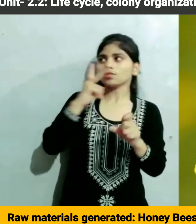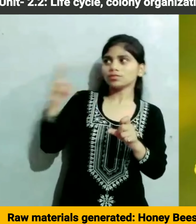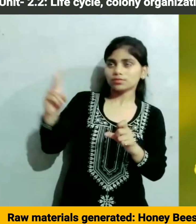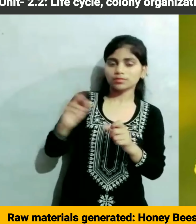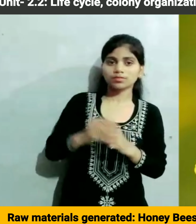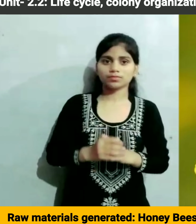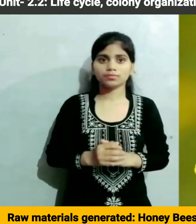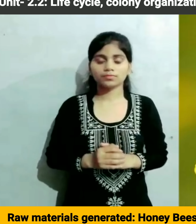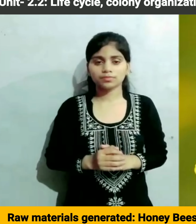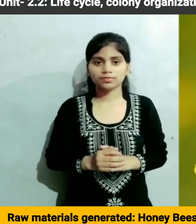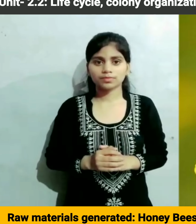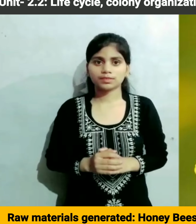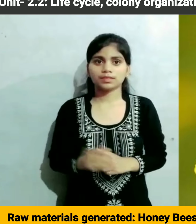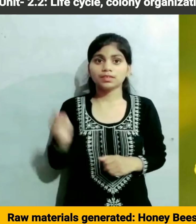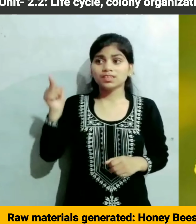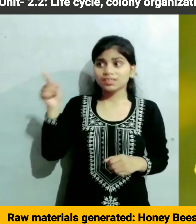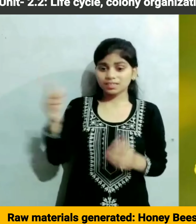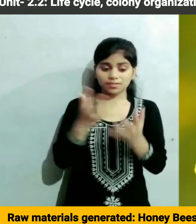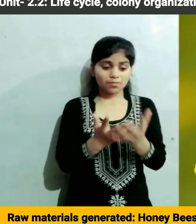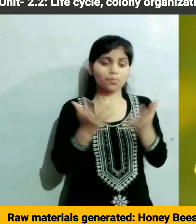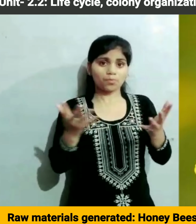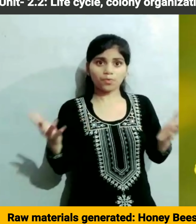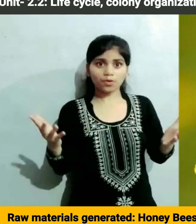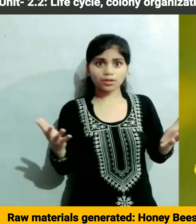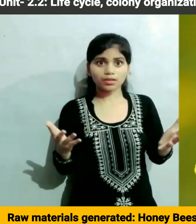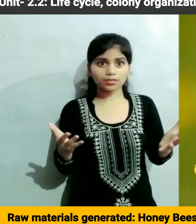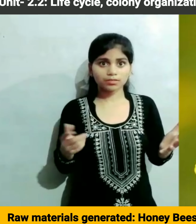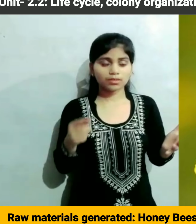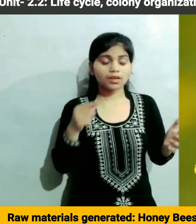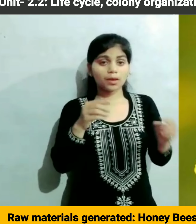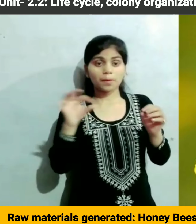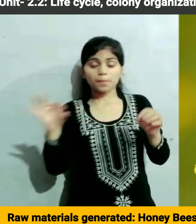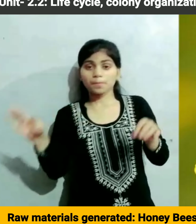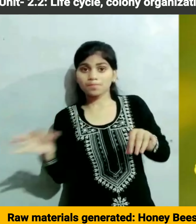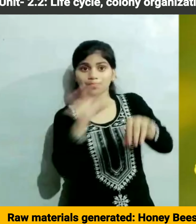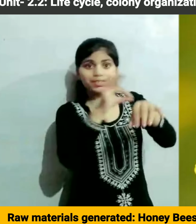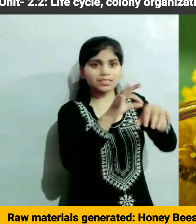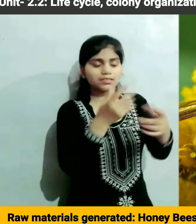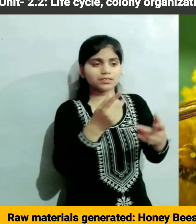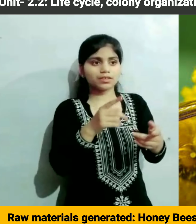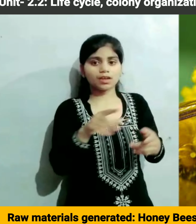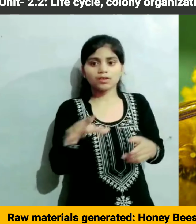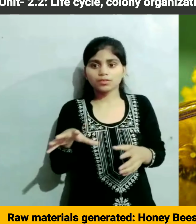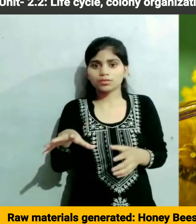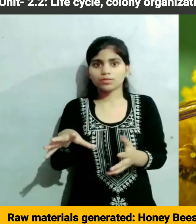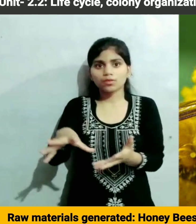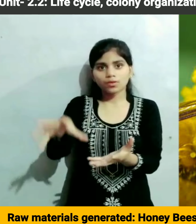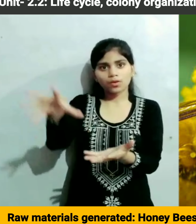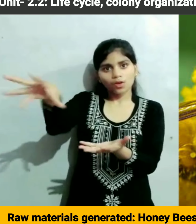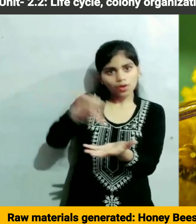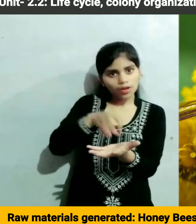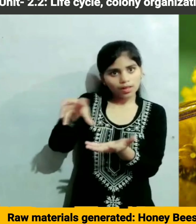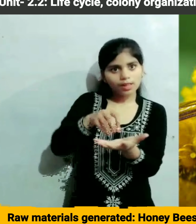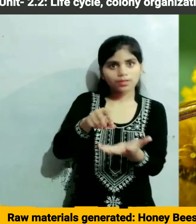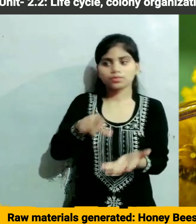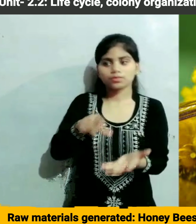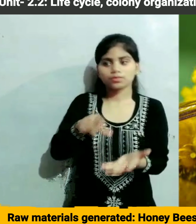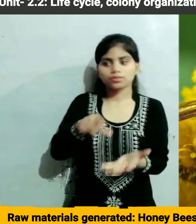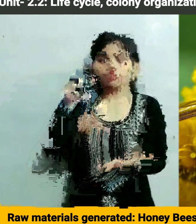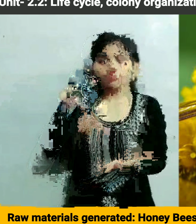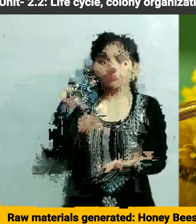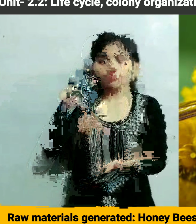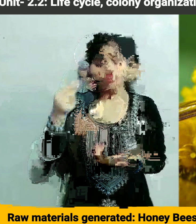these products, bees also collect nectar, pollen, and propolis